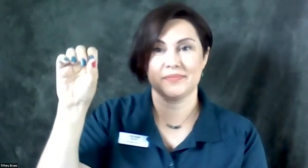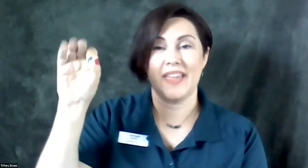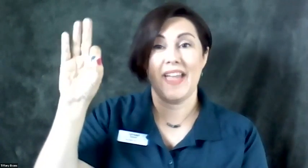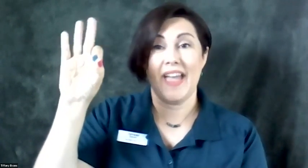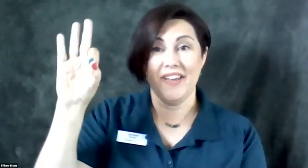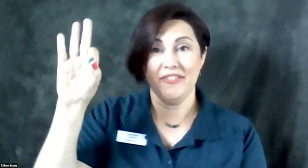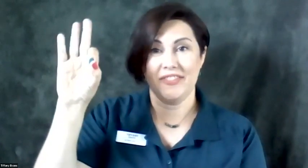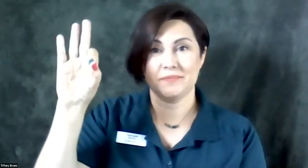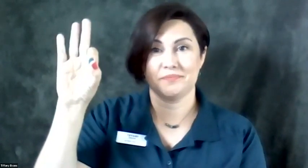F